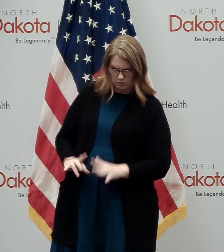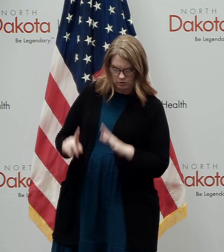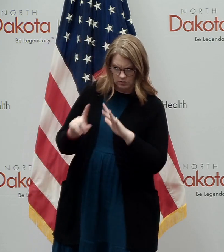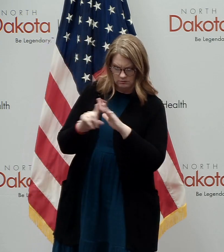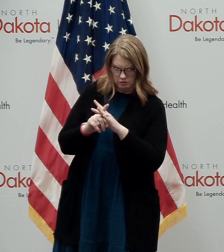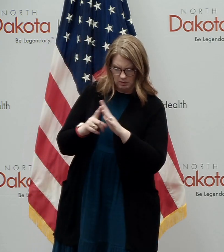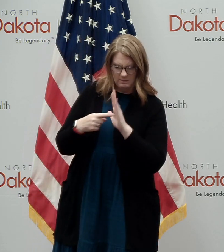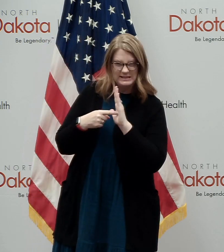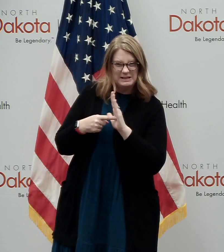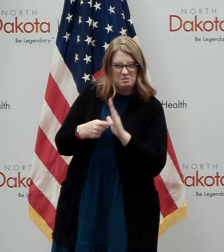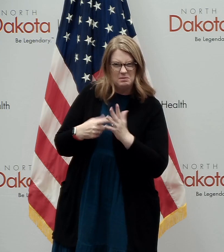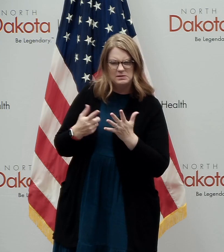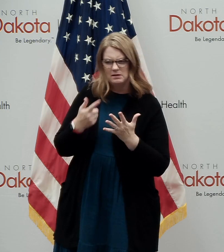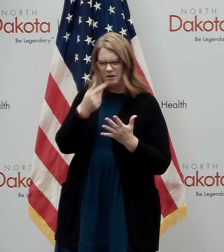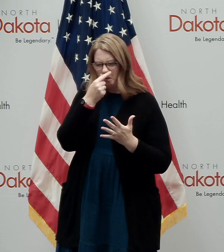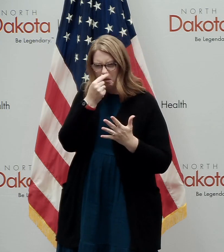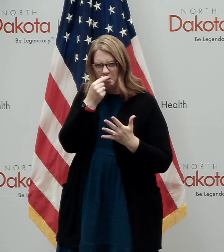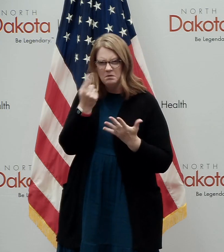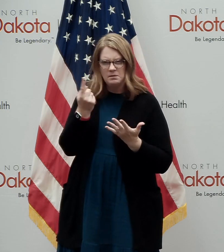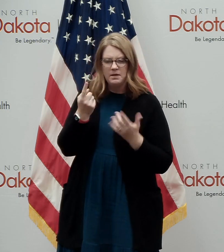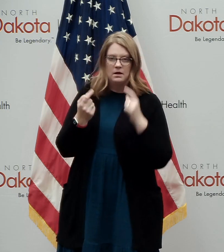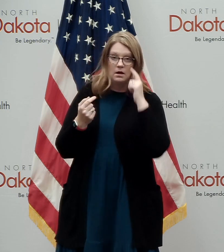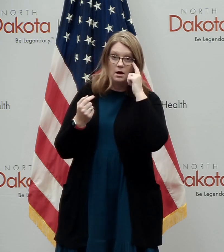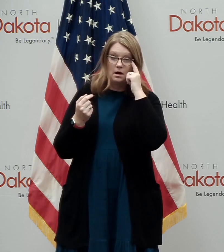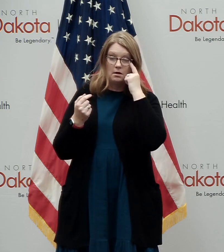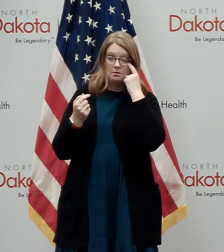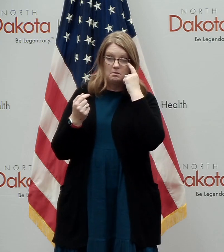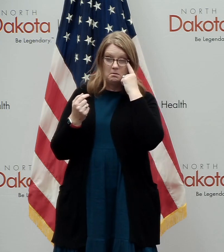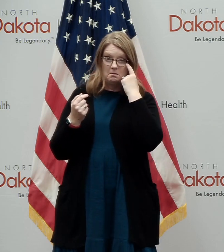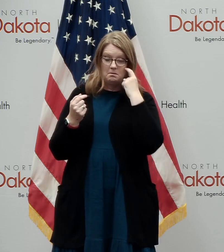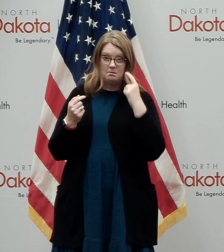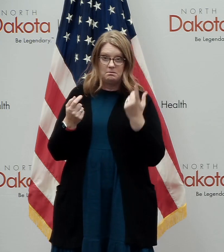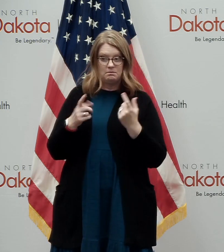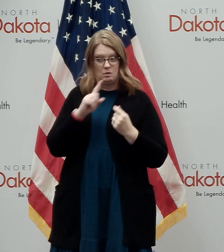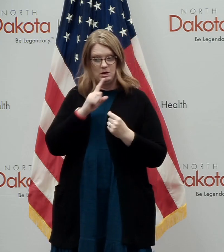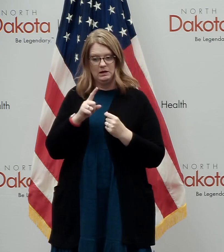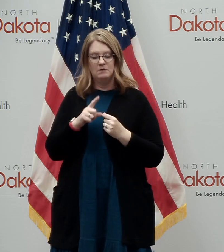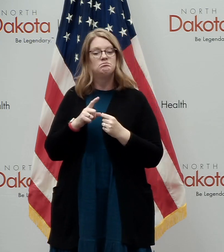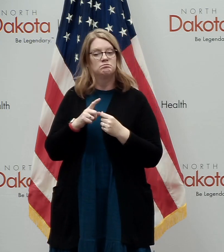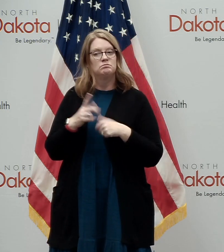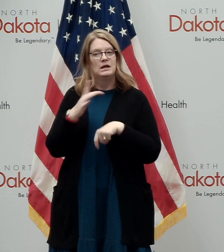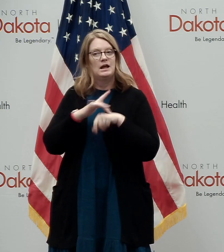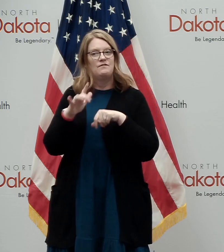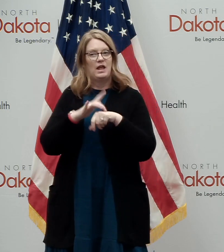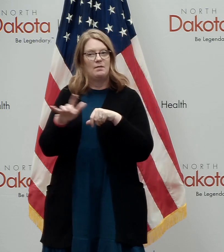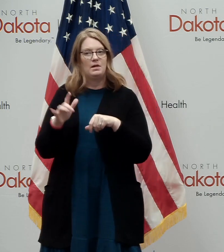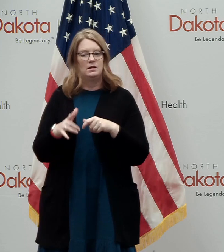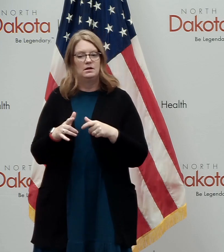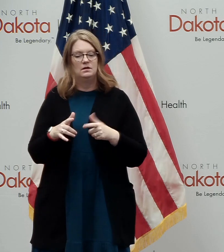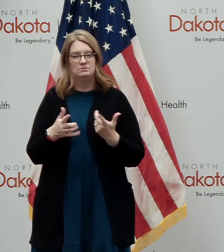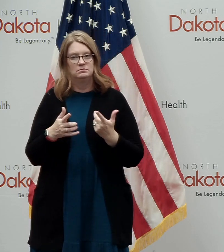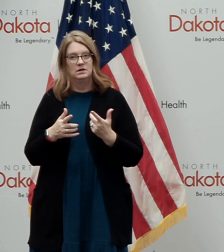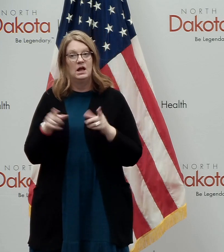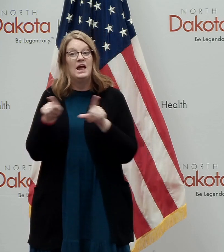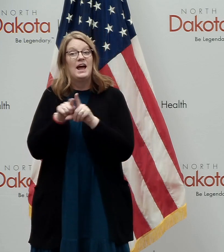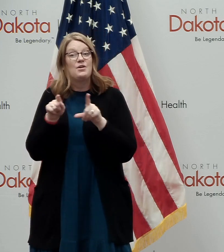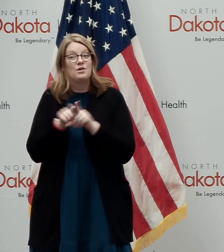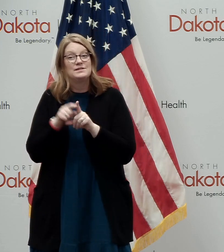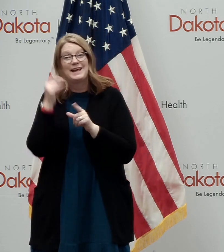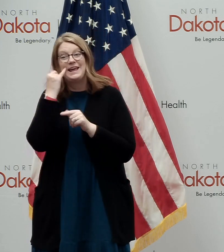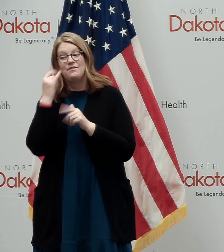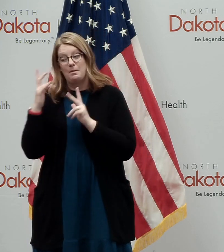symptoms, and as these tests become more available, they could help facilitate ensuring that visitors entering